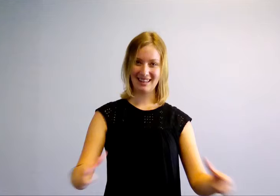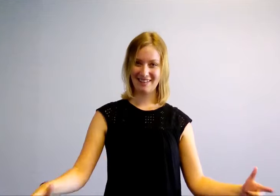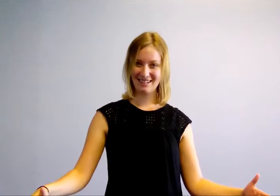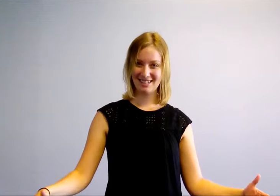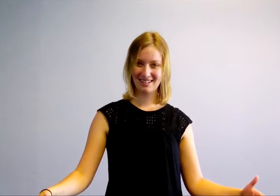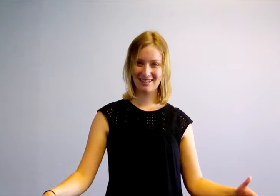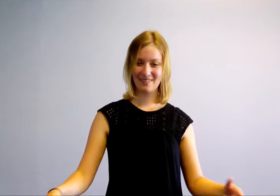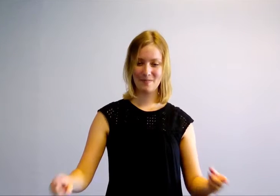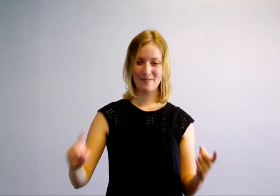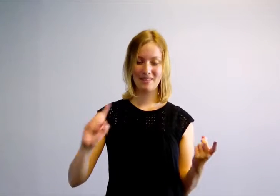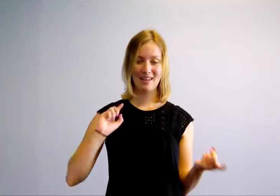sign language,